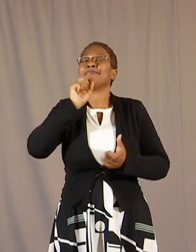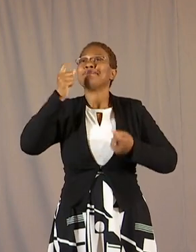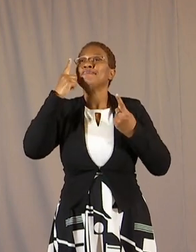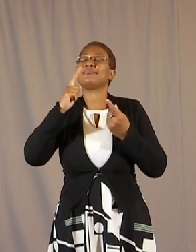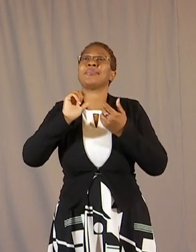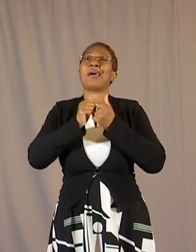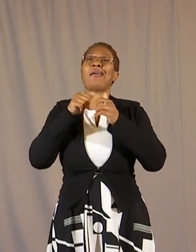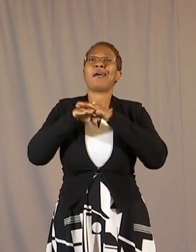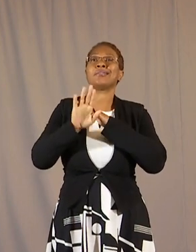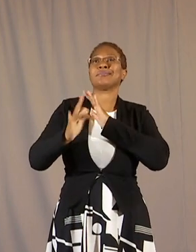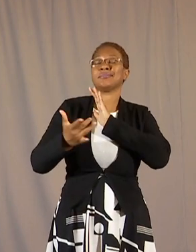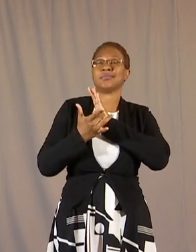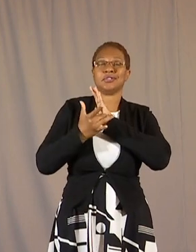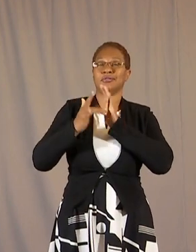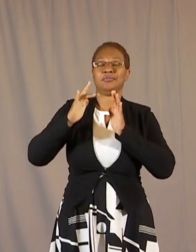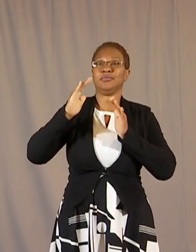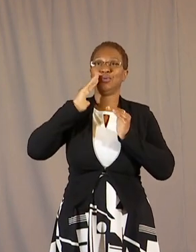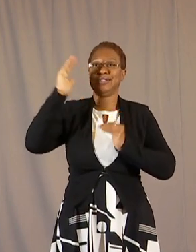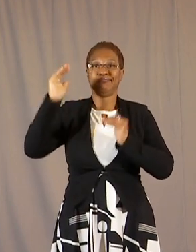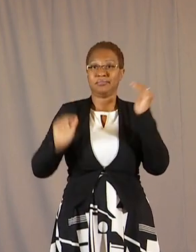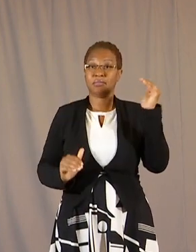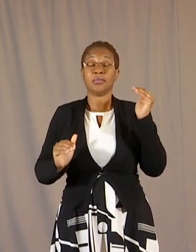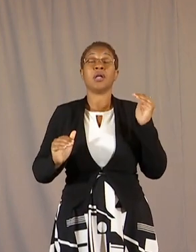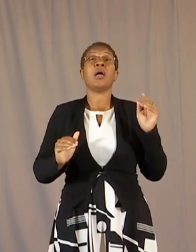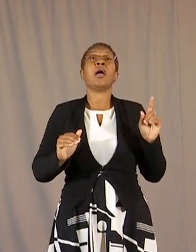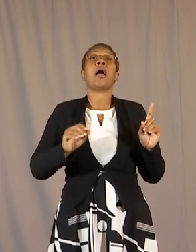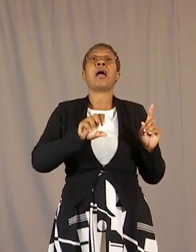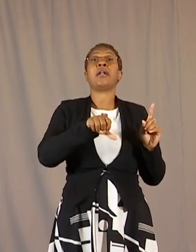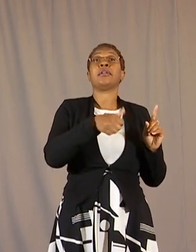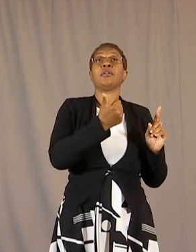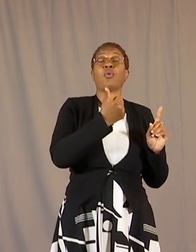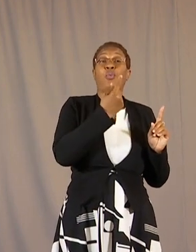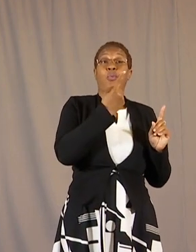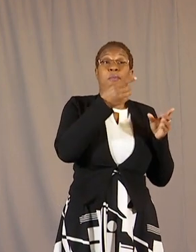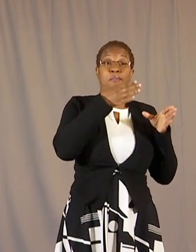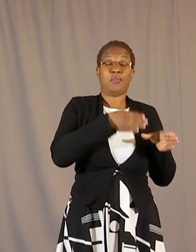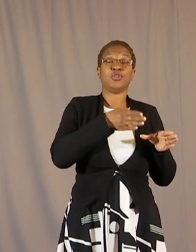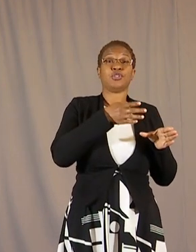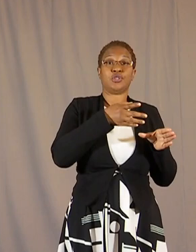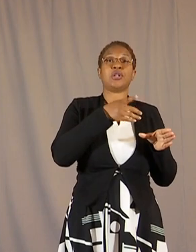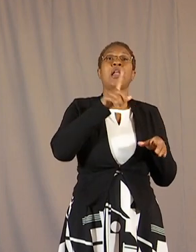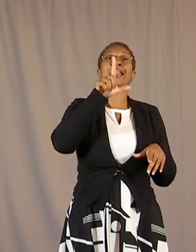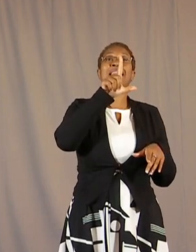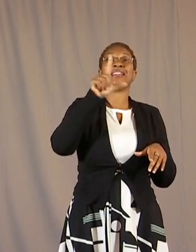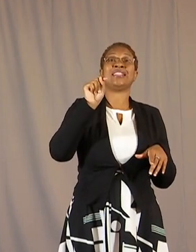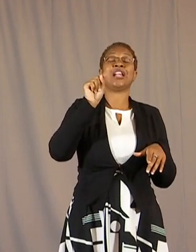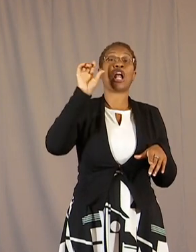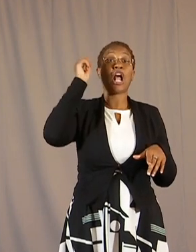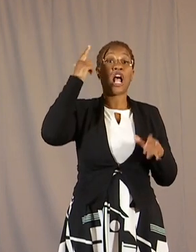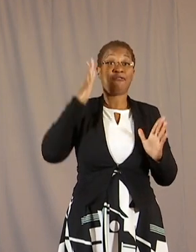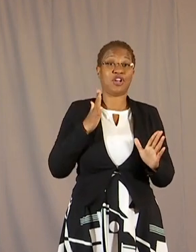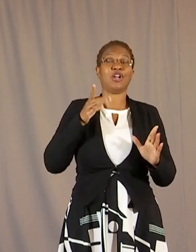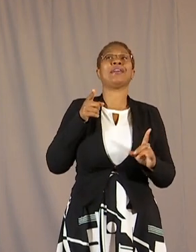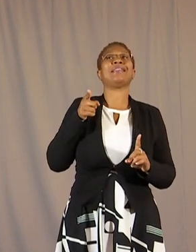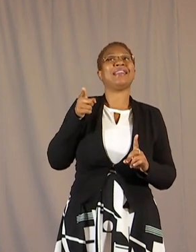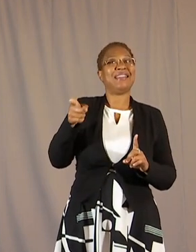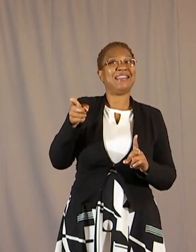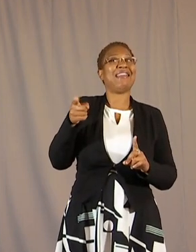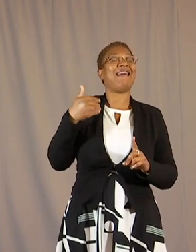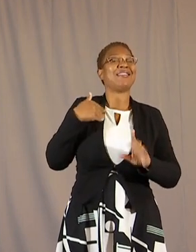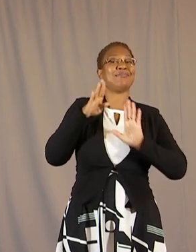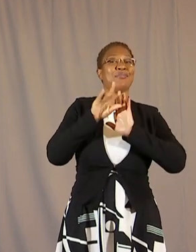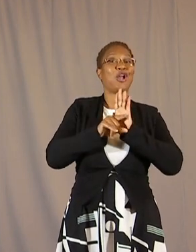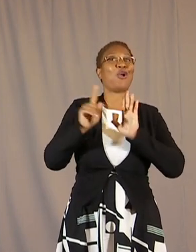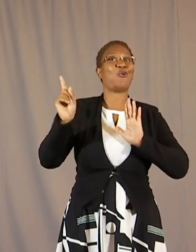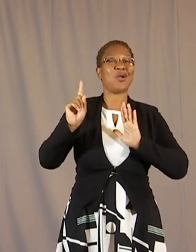an ally in this, which is kind of another one of our secret sauce, is that the lieutenant governor himself happens to come from a technology